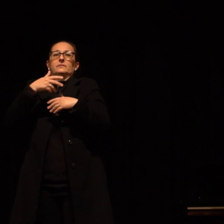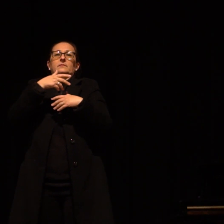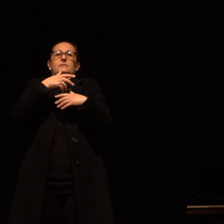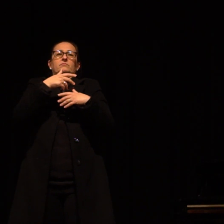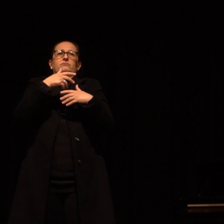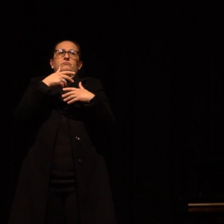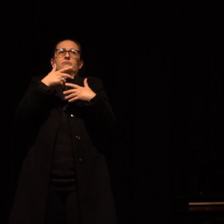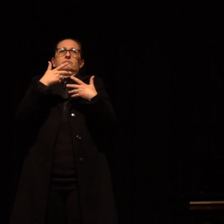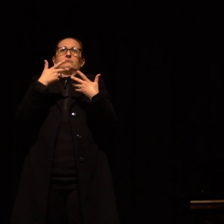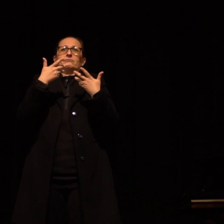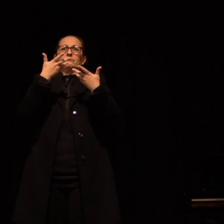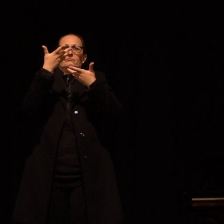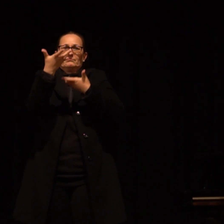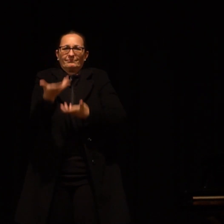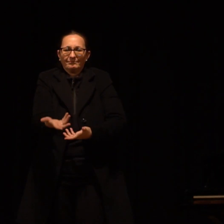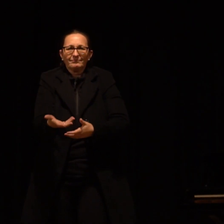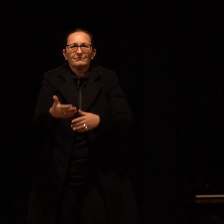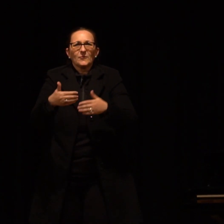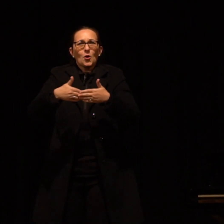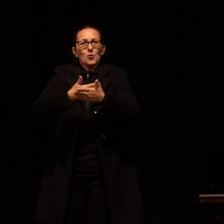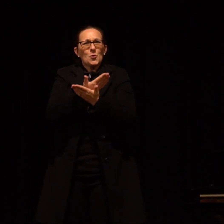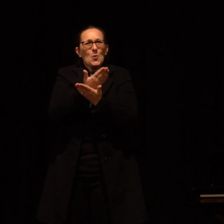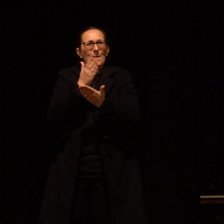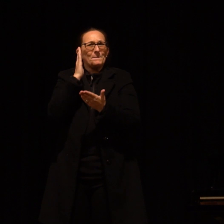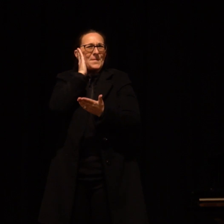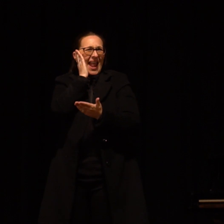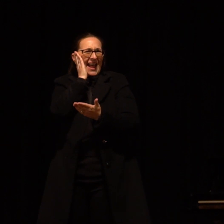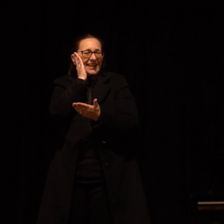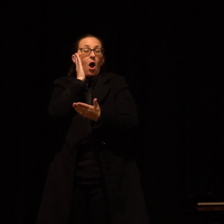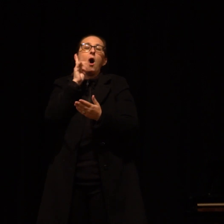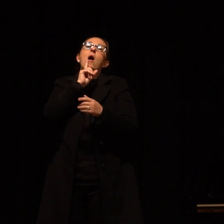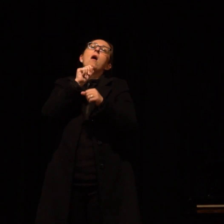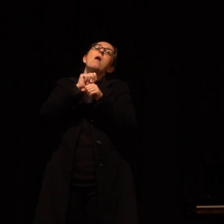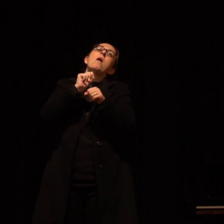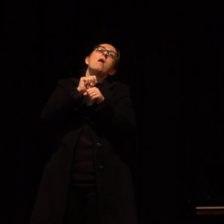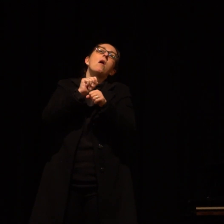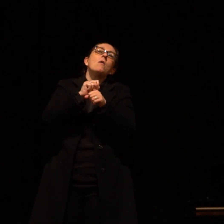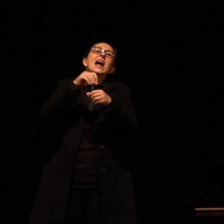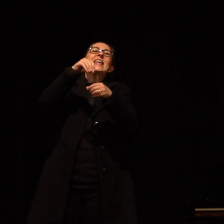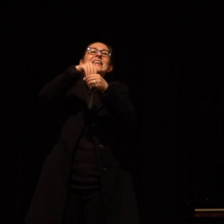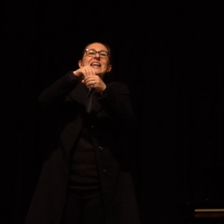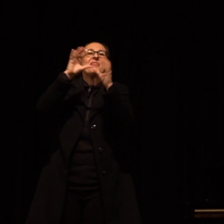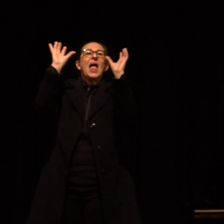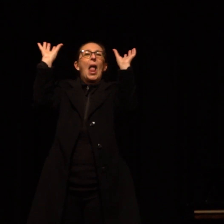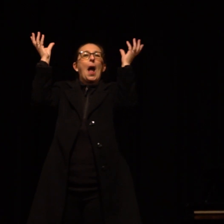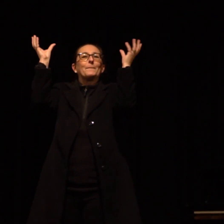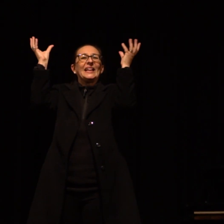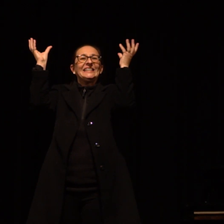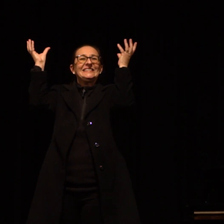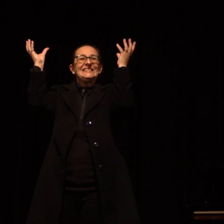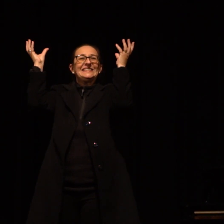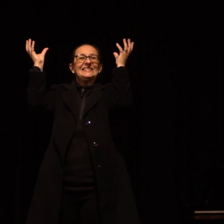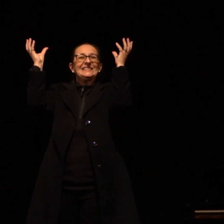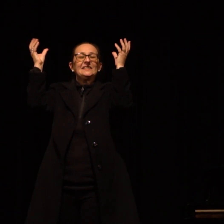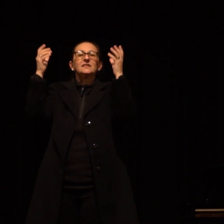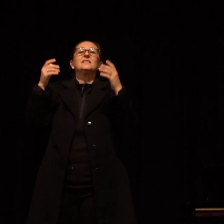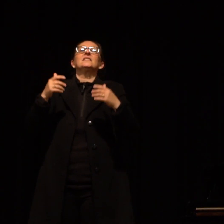napkin held onto my face. They put me on a new bed. It was inside